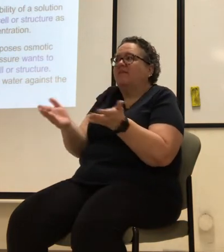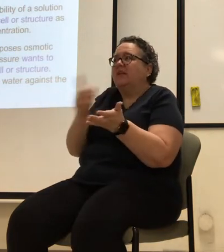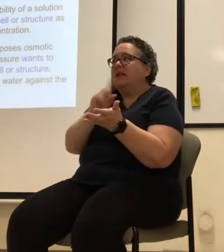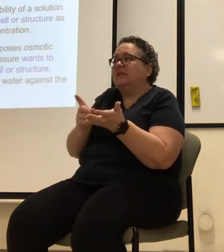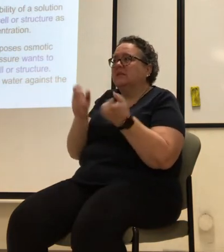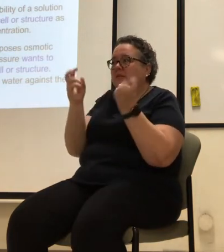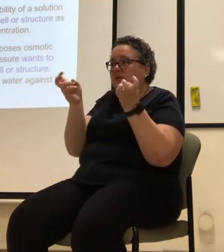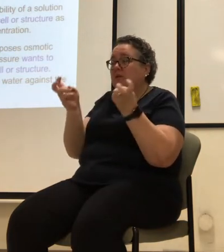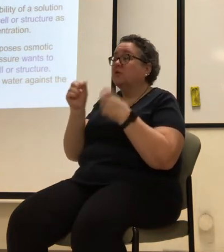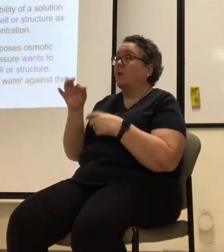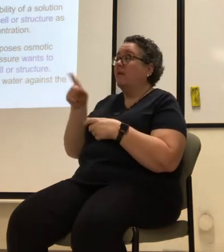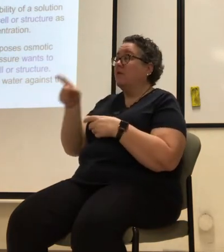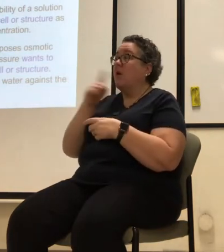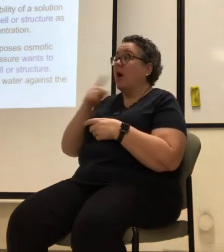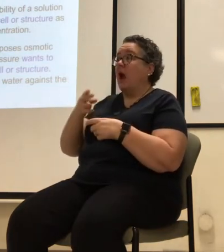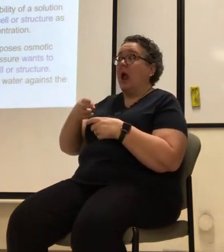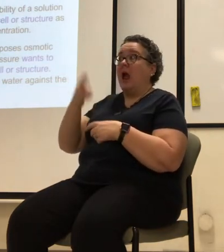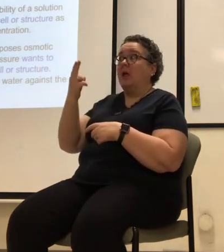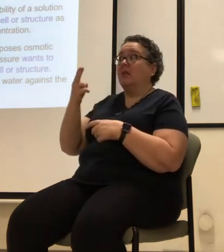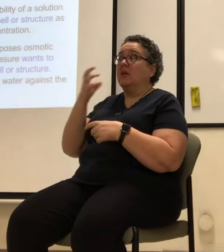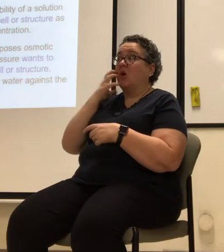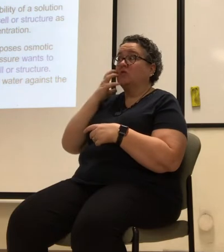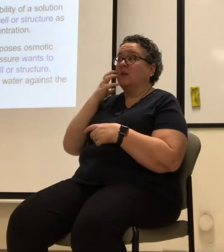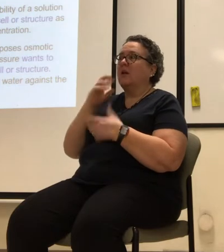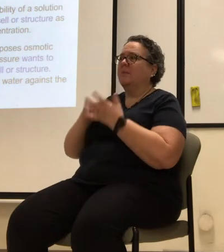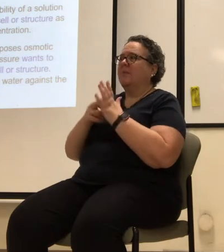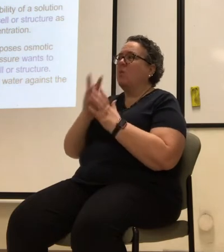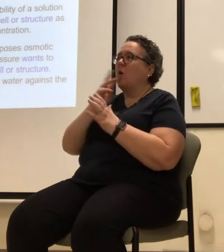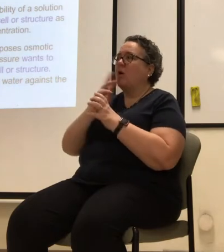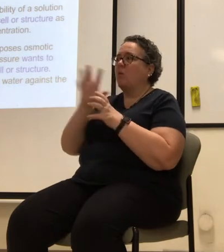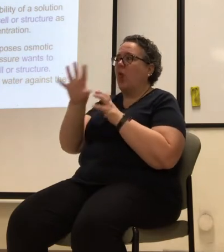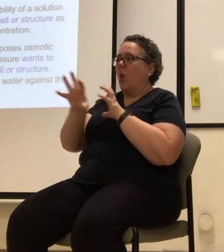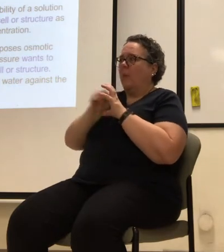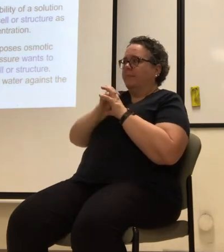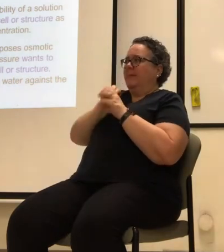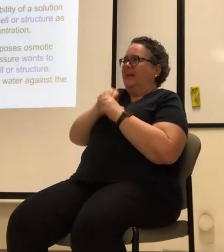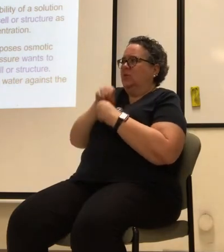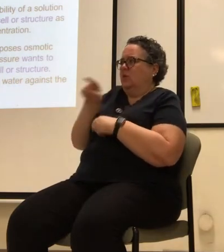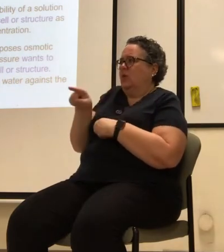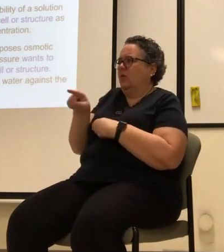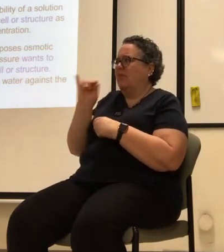concentrated, water is drawn into you. That's a pressure, osmotic pressure.